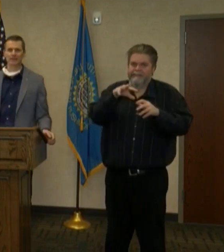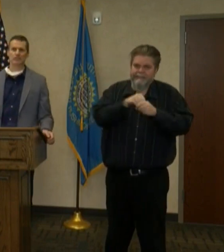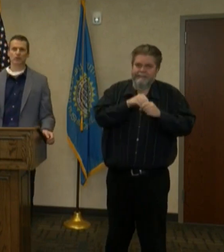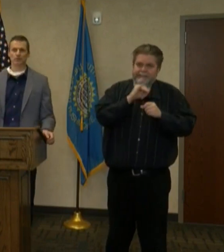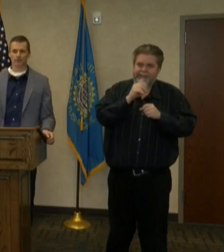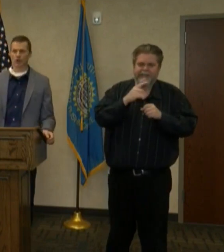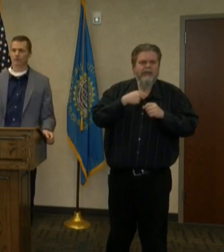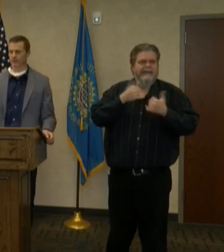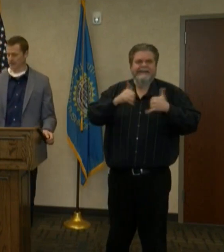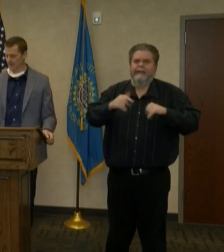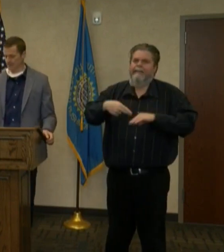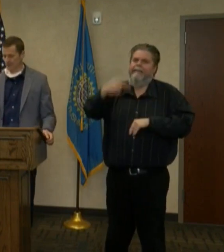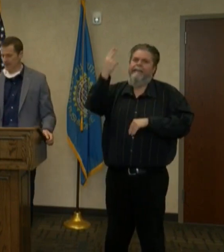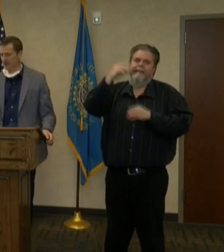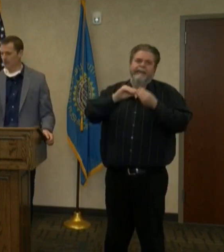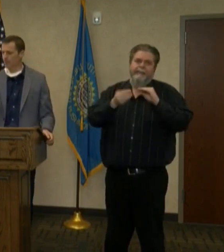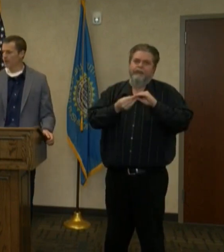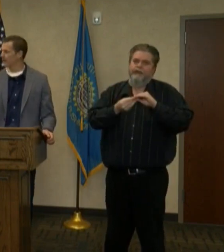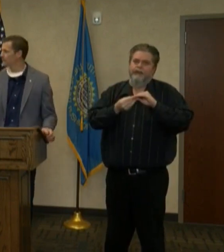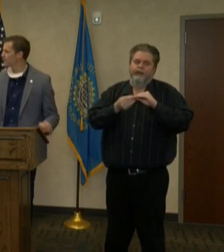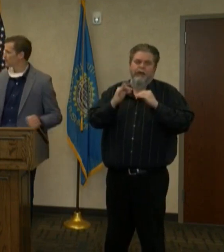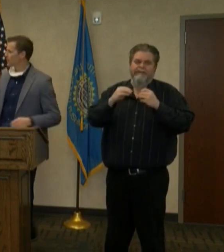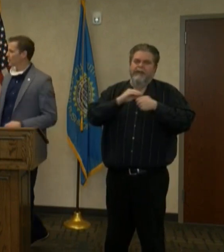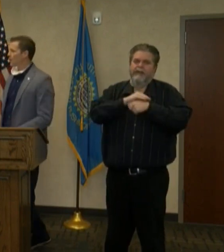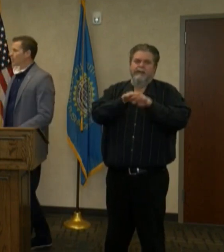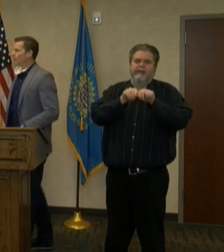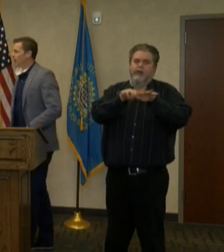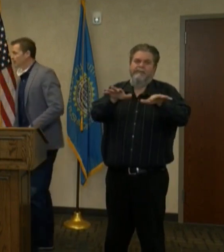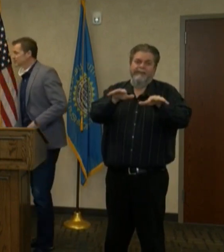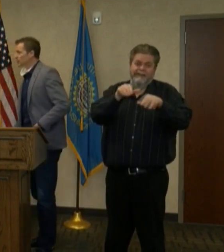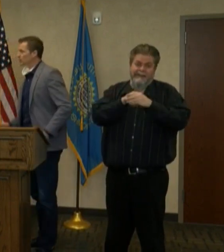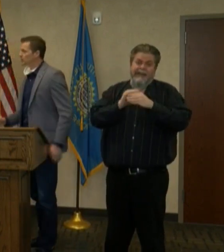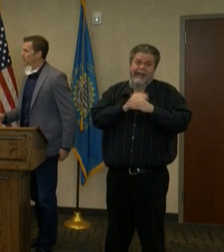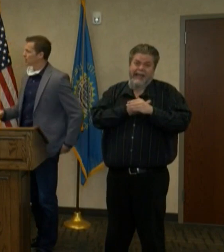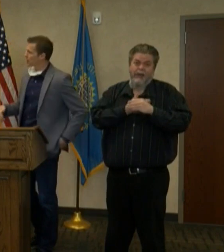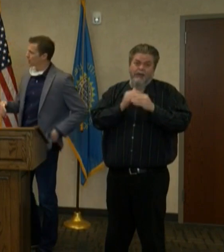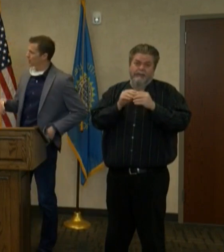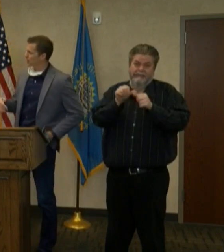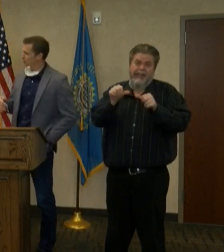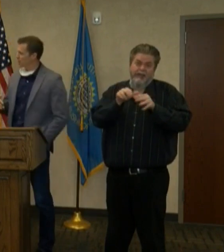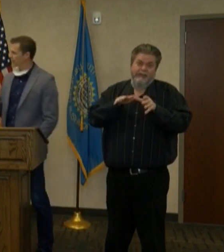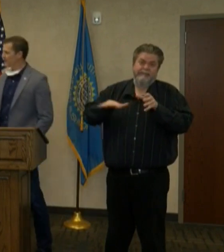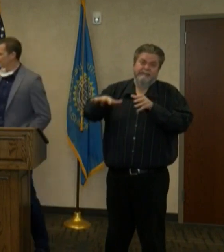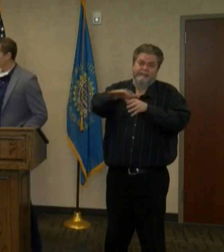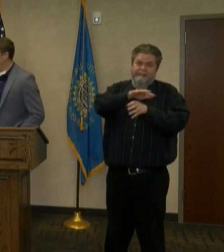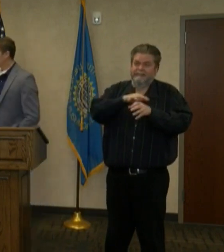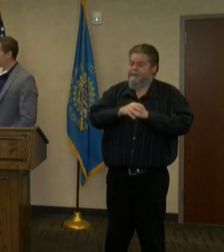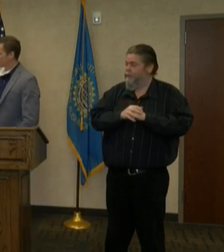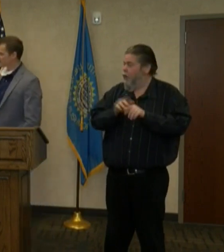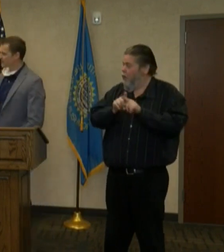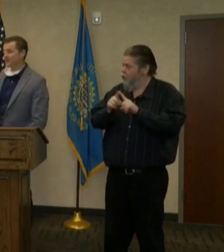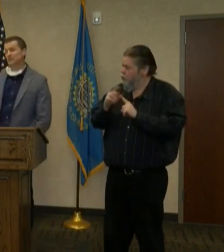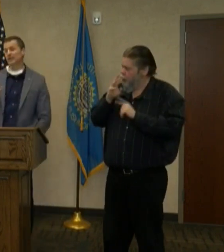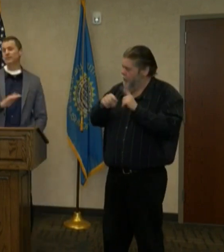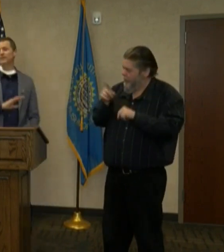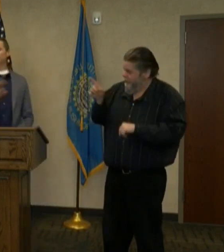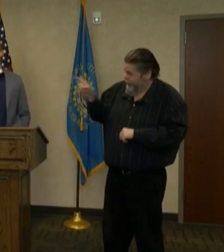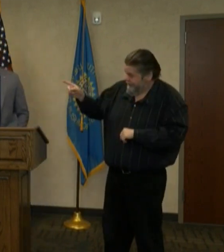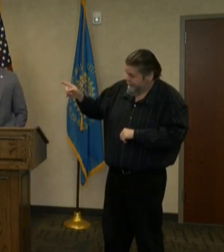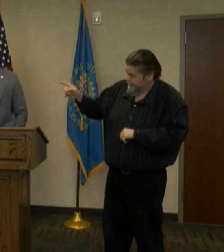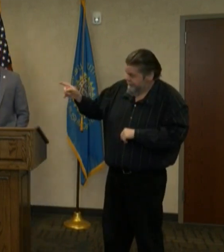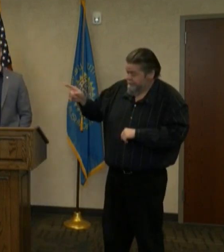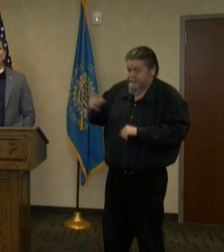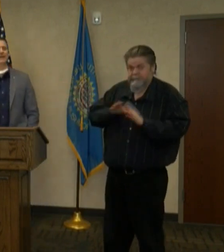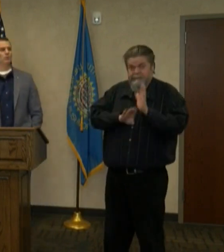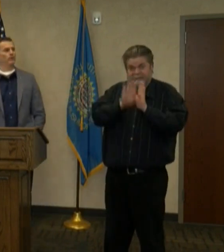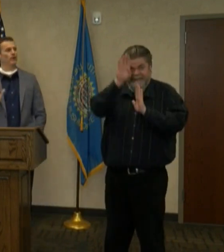capita caseload of COVID in our market. We also are talking a lot about this. Based on everything that